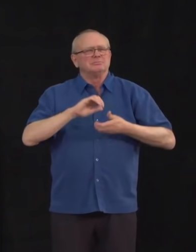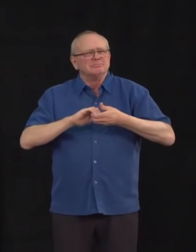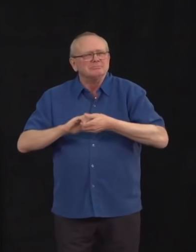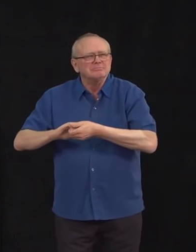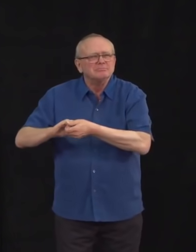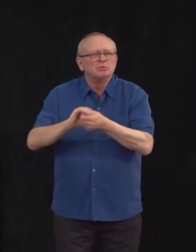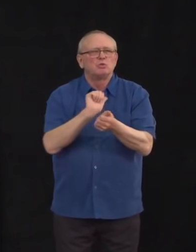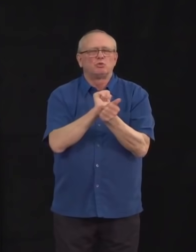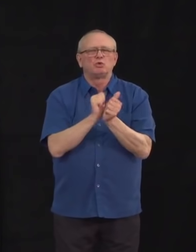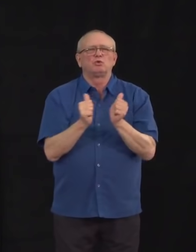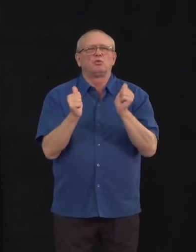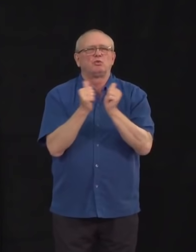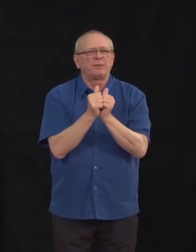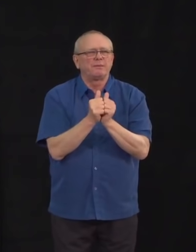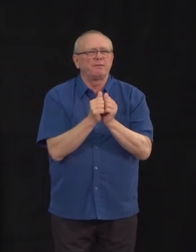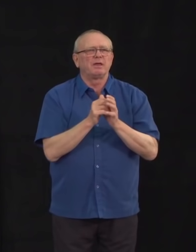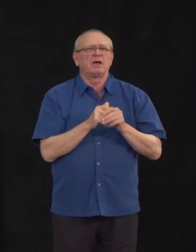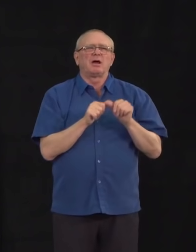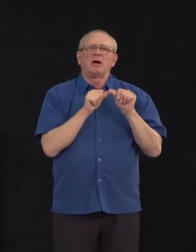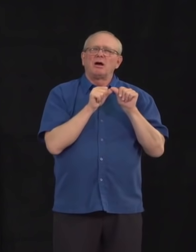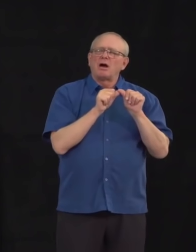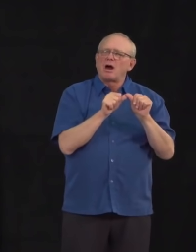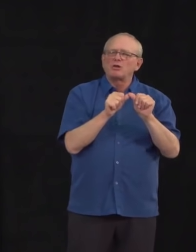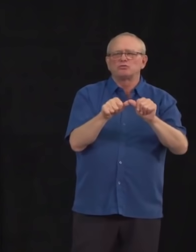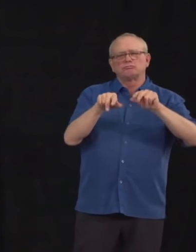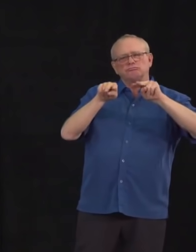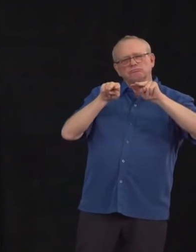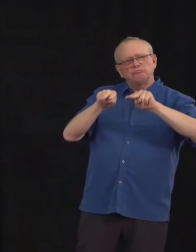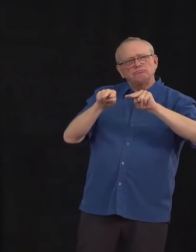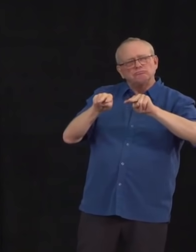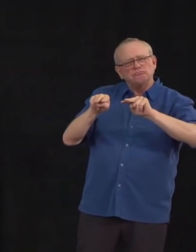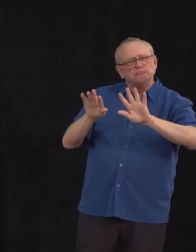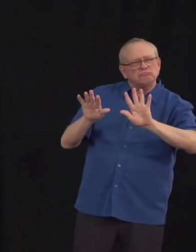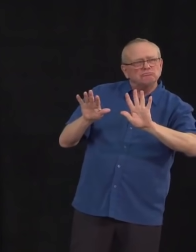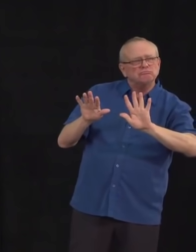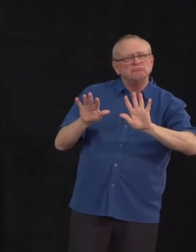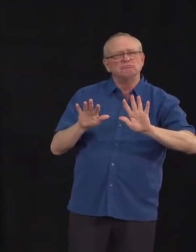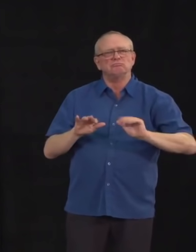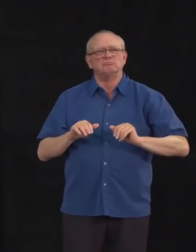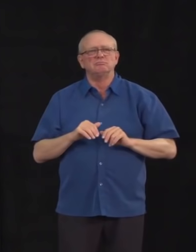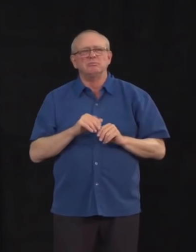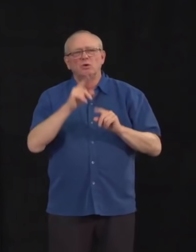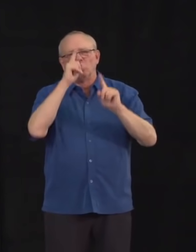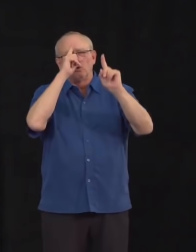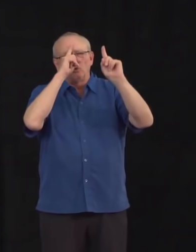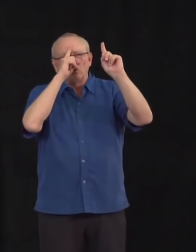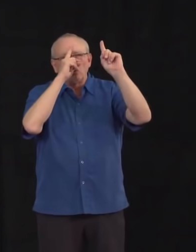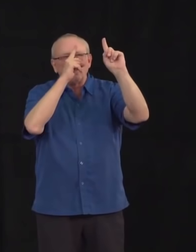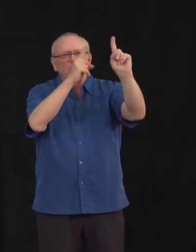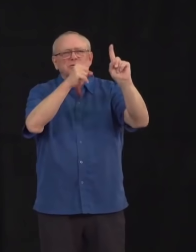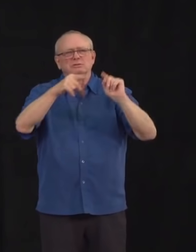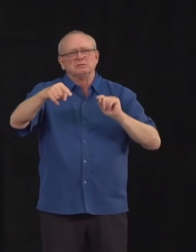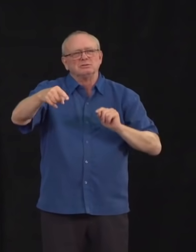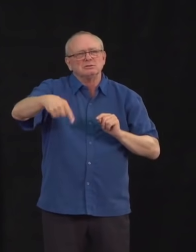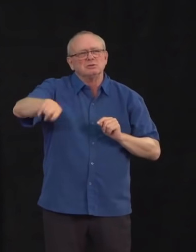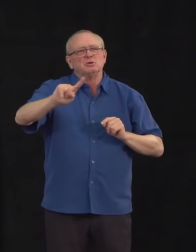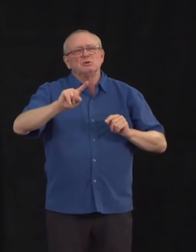and evaluate the site staffing levels on an ongoing basis, and we will work to ensure residents and staff are